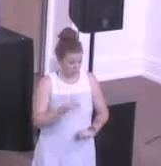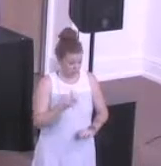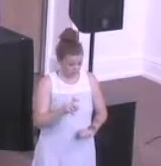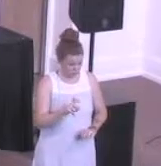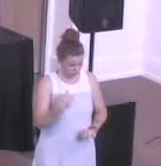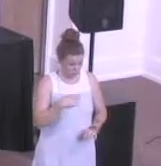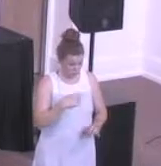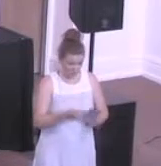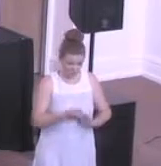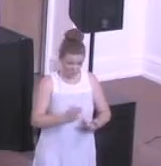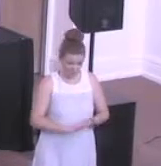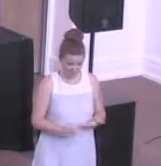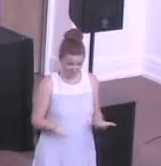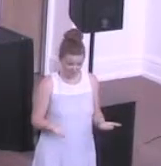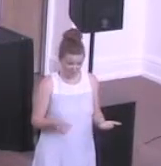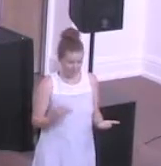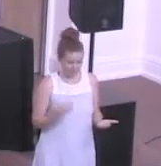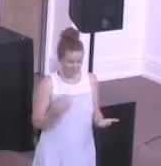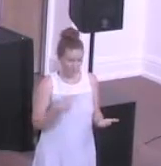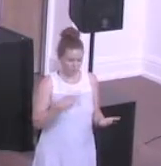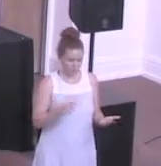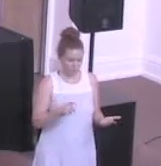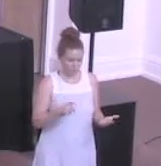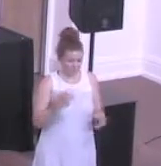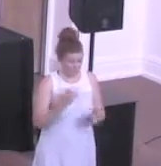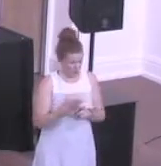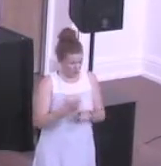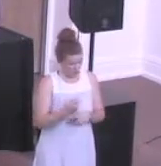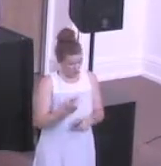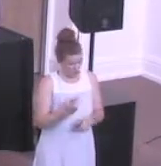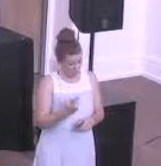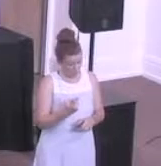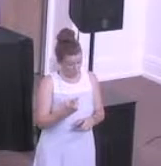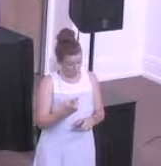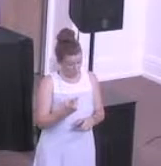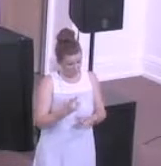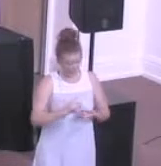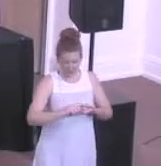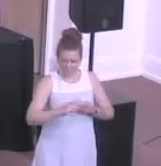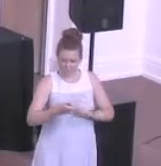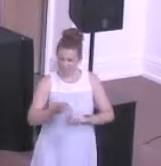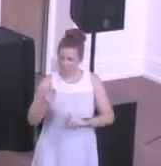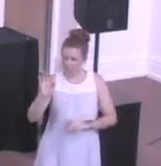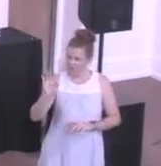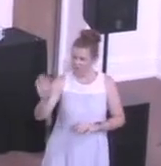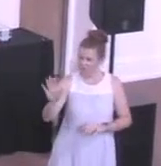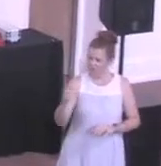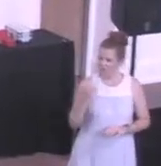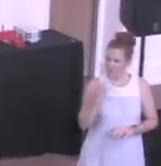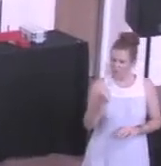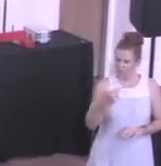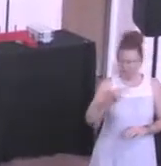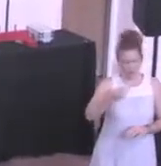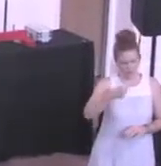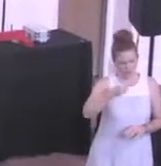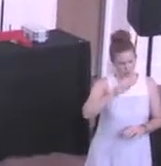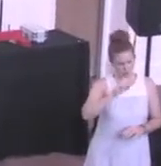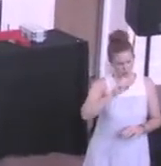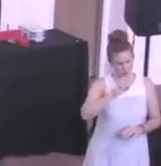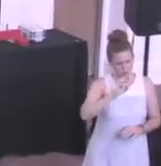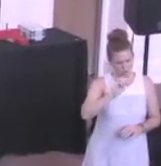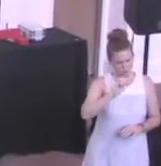Should we forgive? That's a tough one. A friend of mine told me, I was over in Germany preaching earlier this